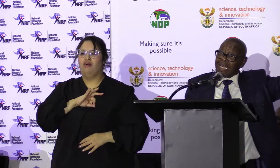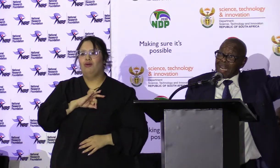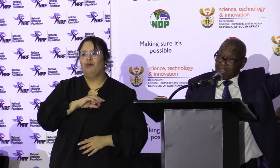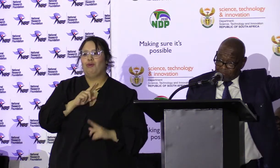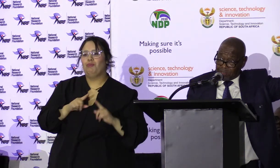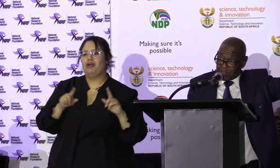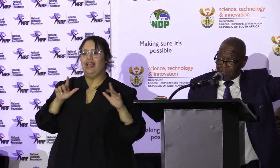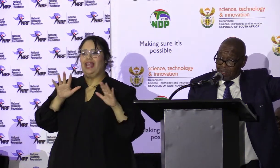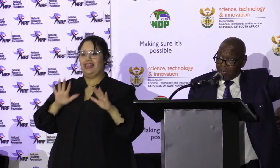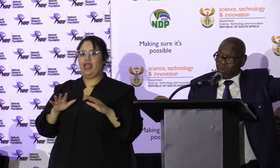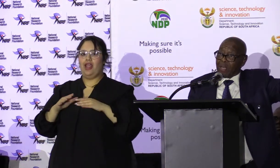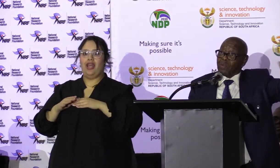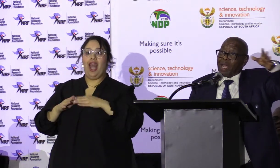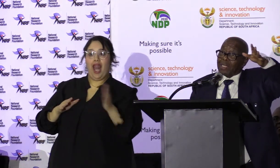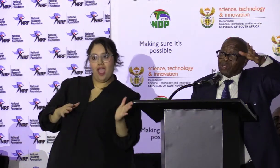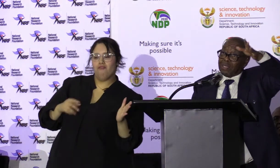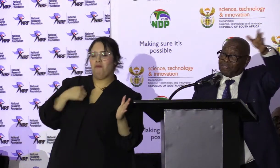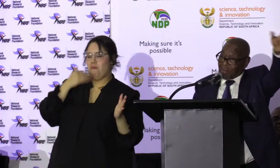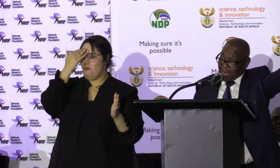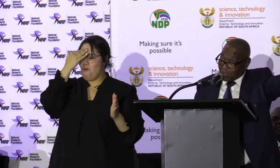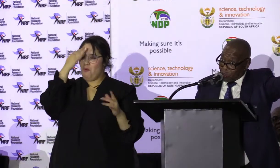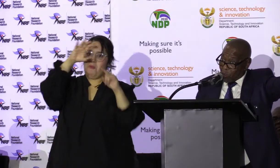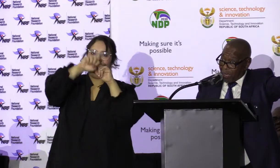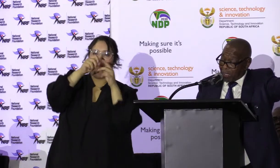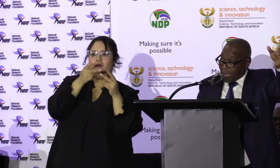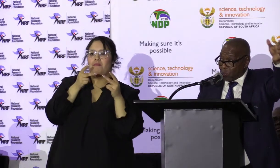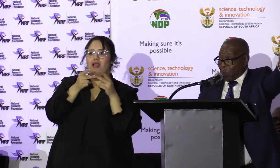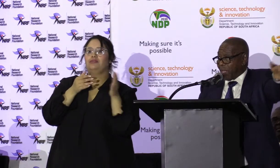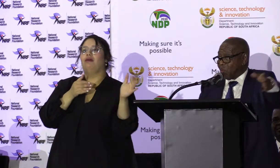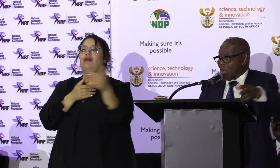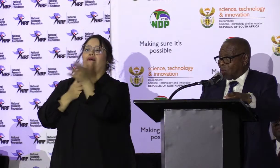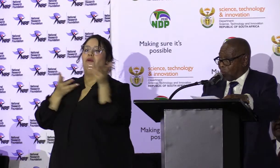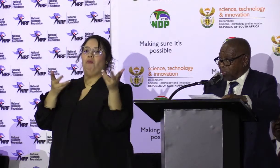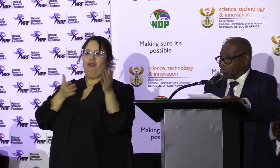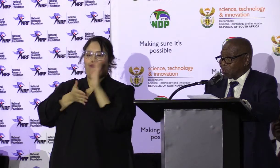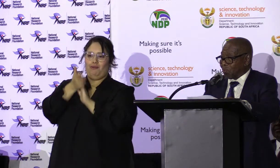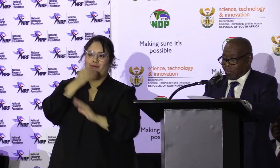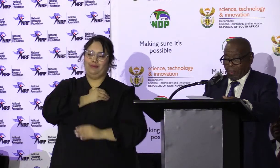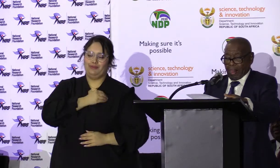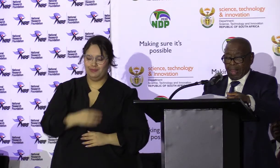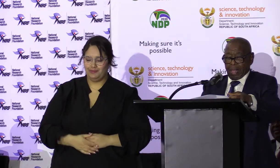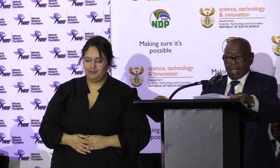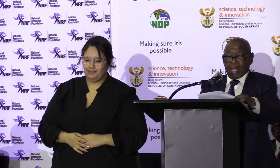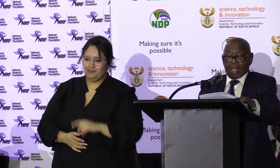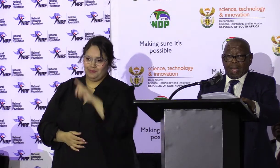when you turn left when you actually find your way and where you are going